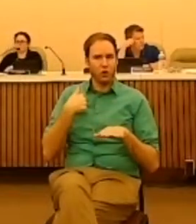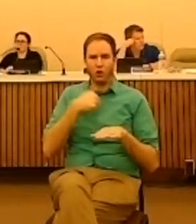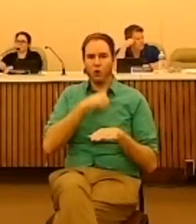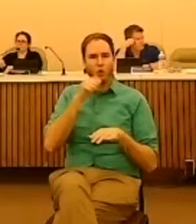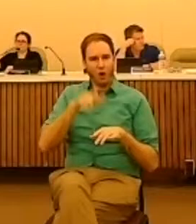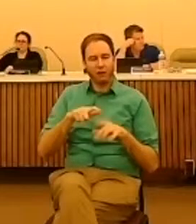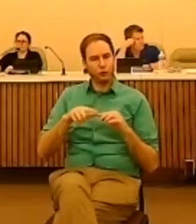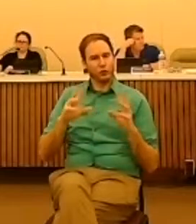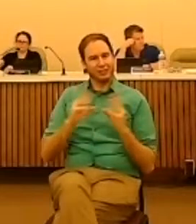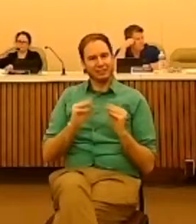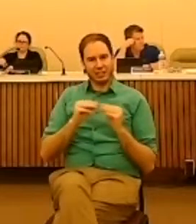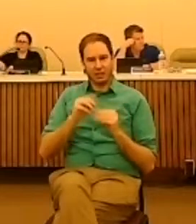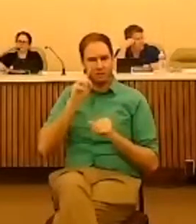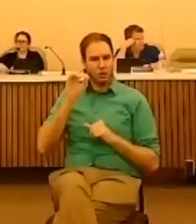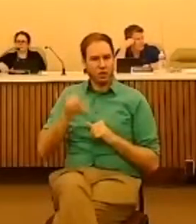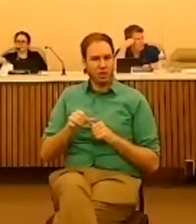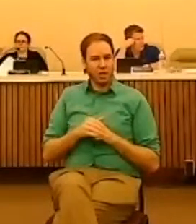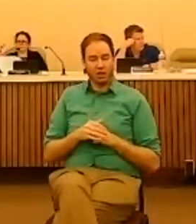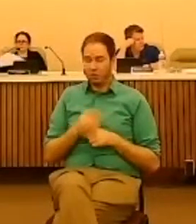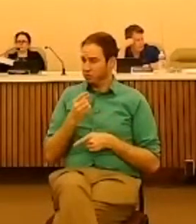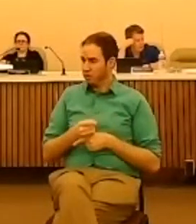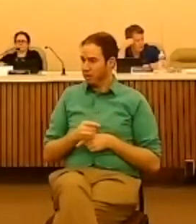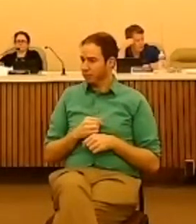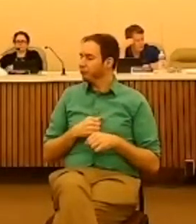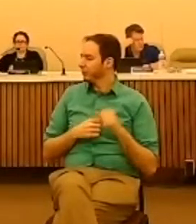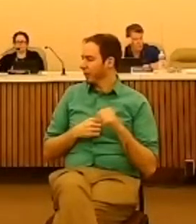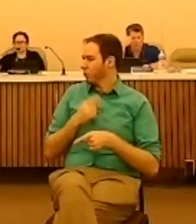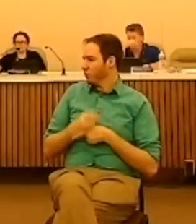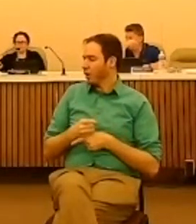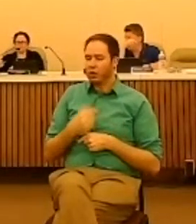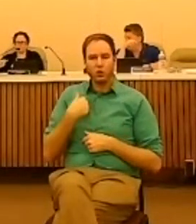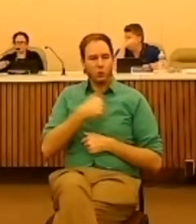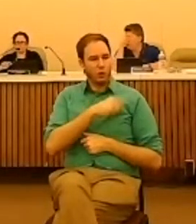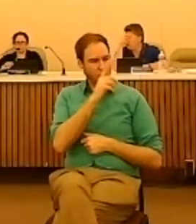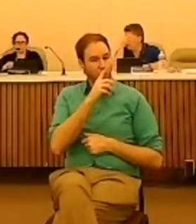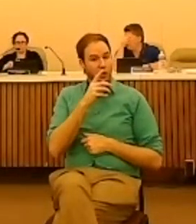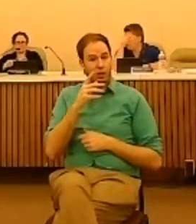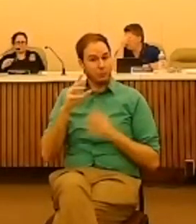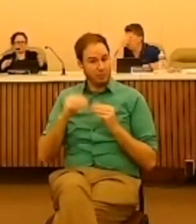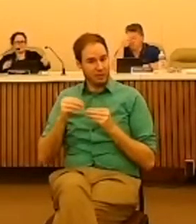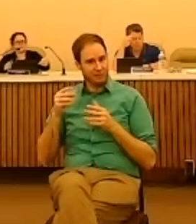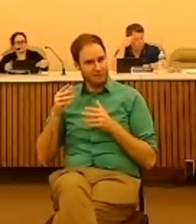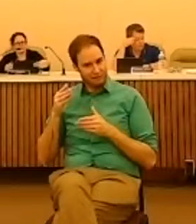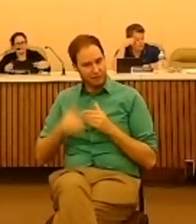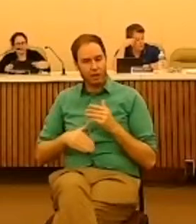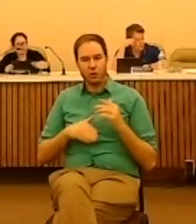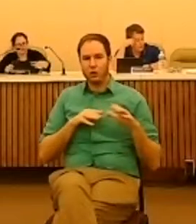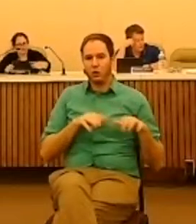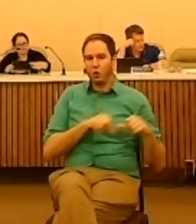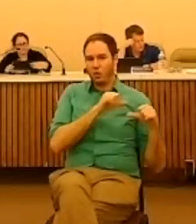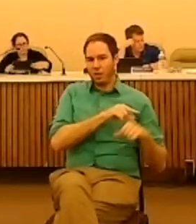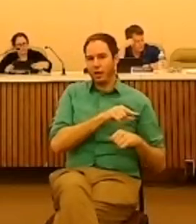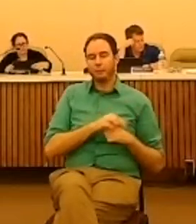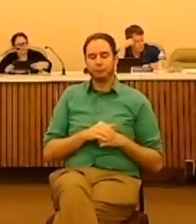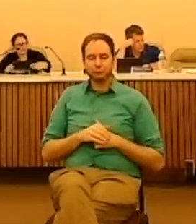be in session. Is that correct? Yeah. So we'll hold that after the meeting. Yes.